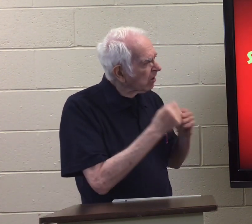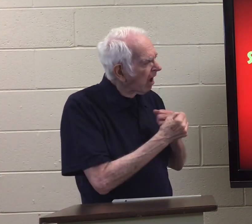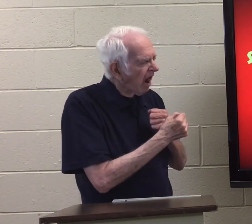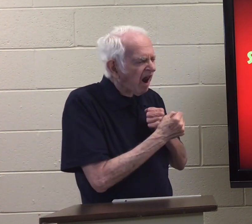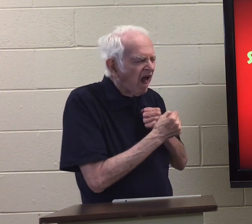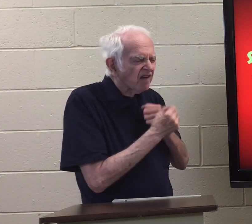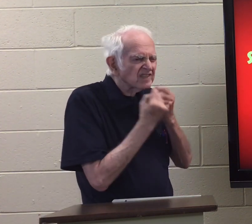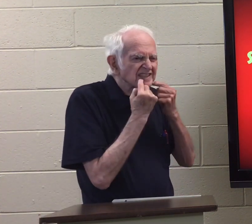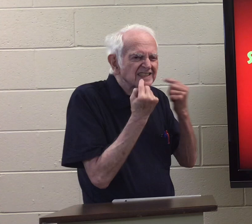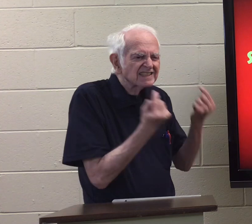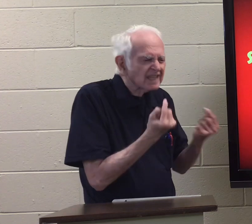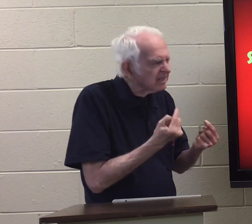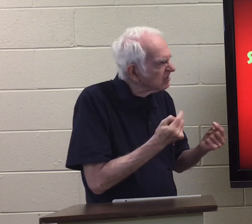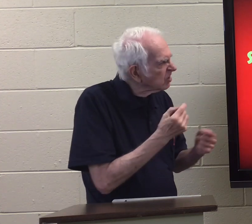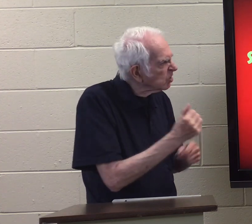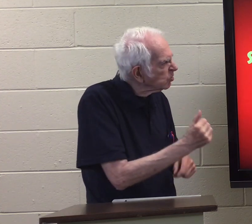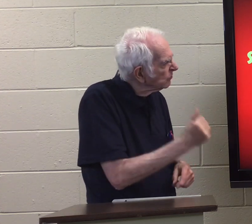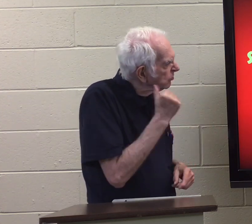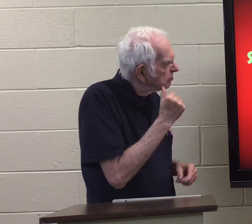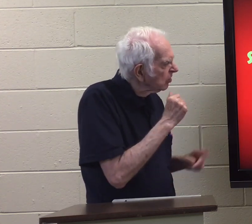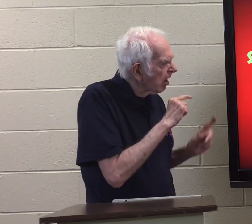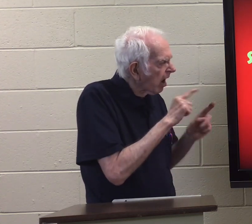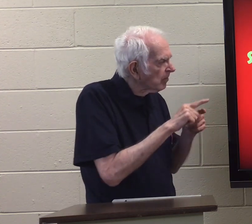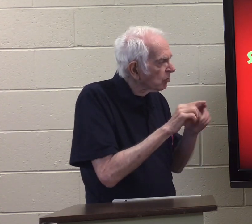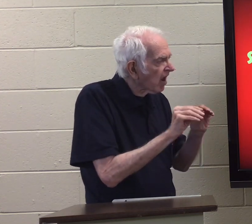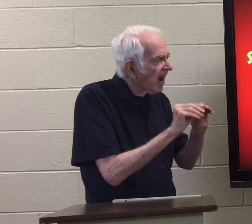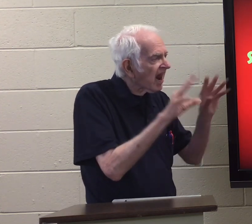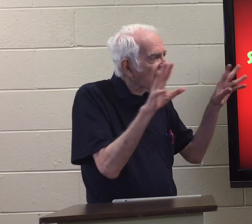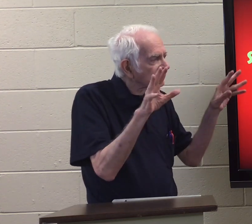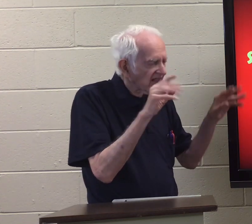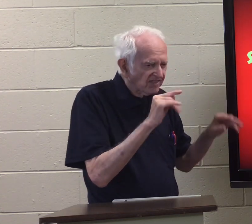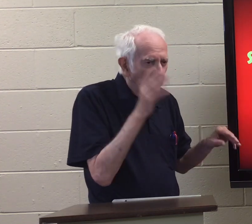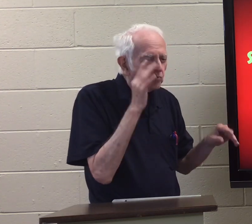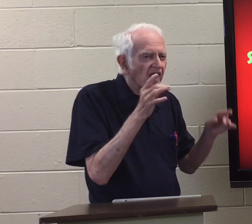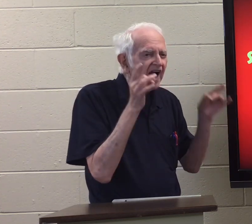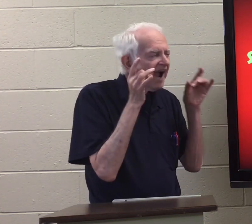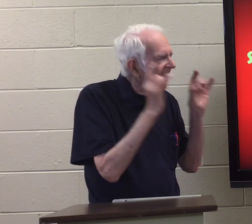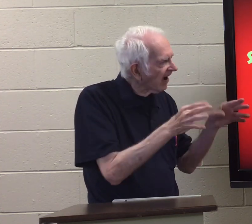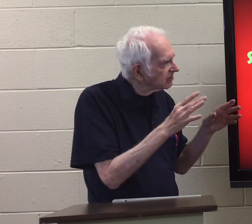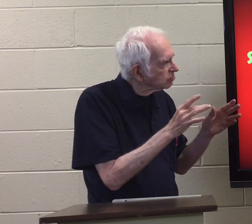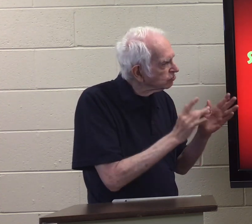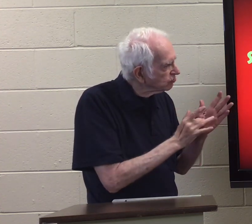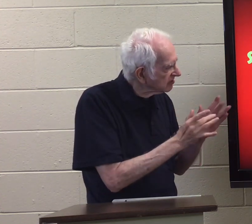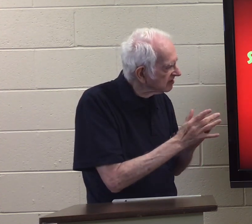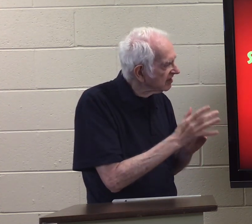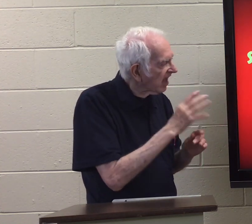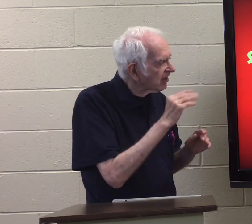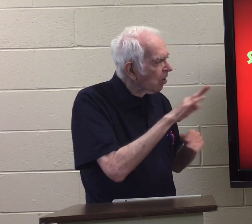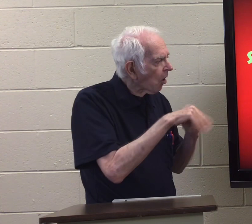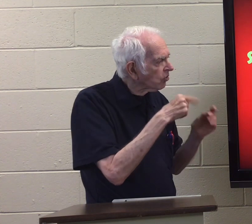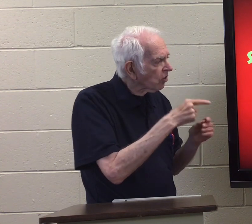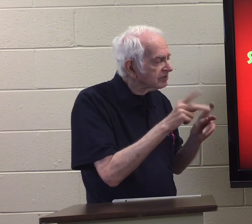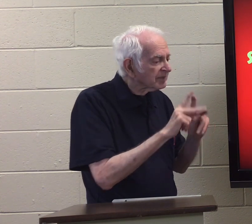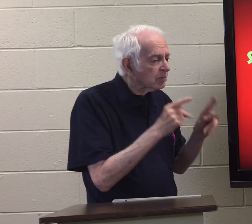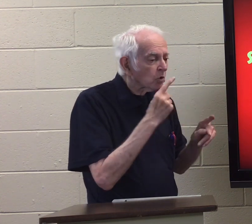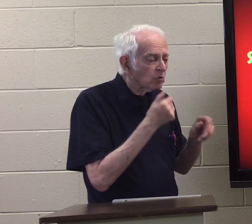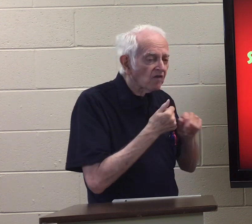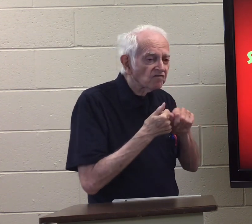Since people who love sin refuse to come to the light, they will hate Jesus and all those people who